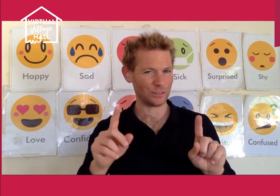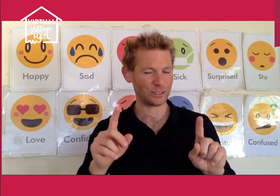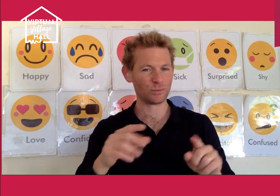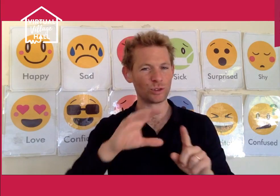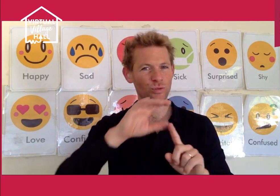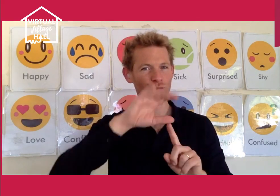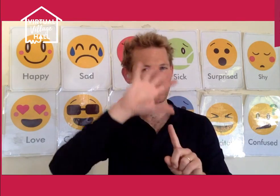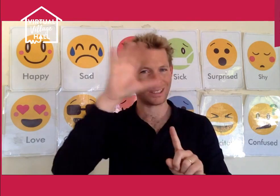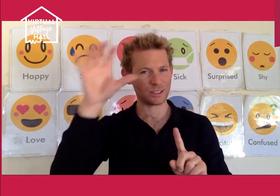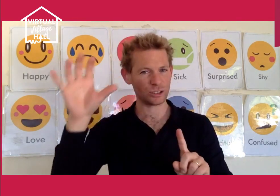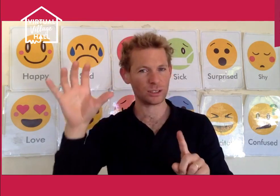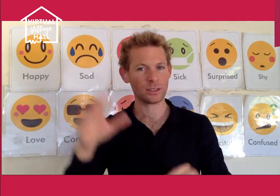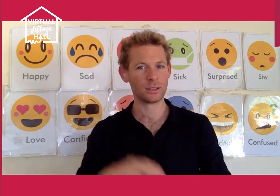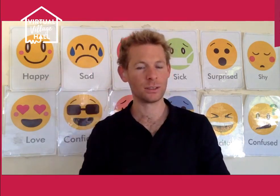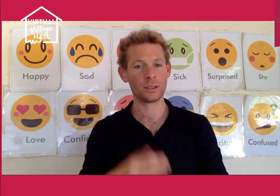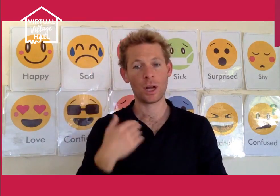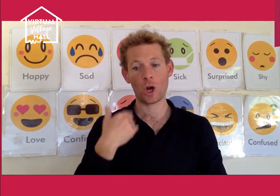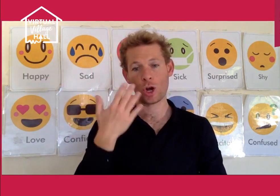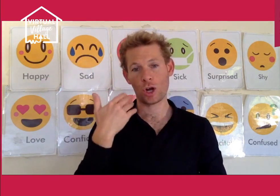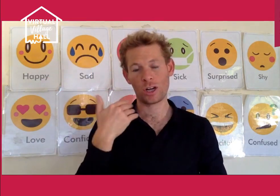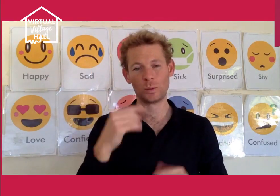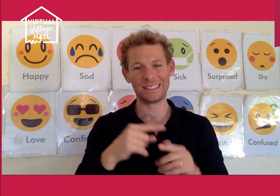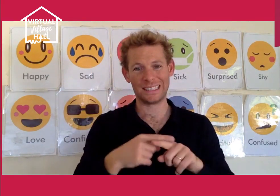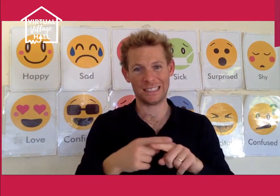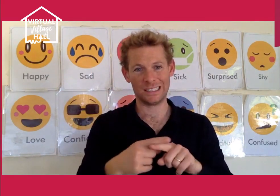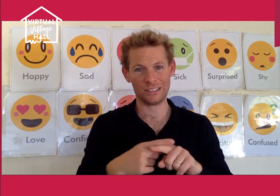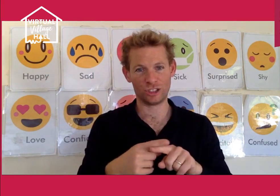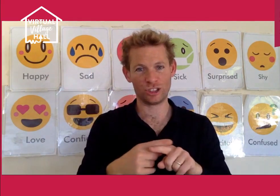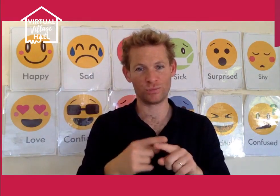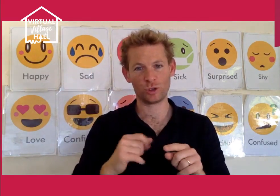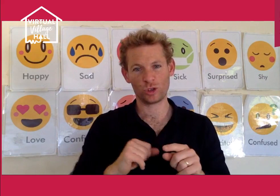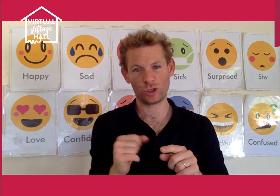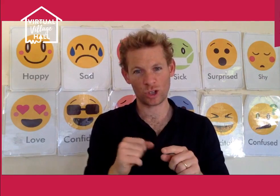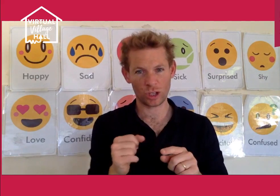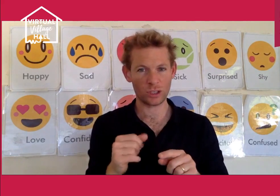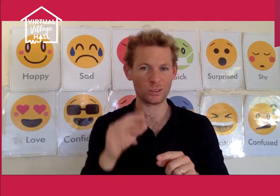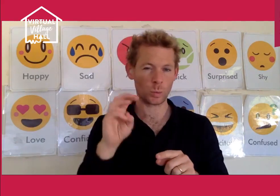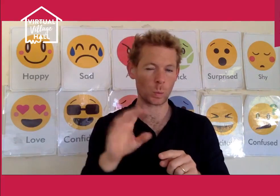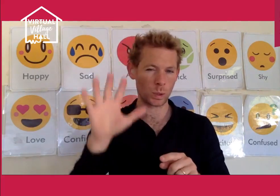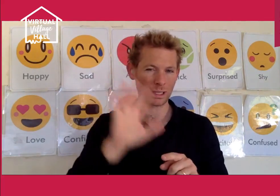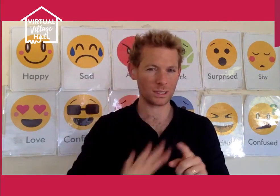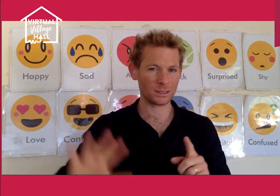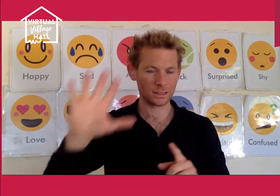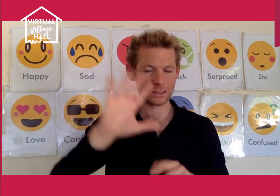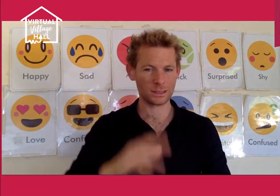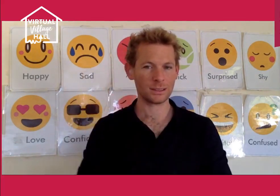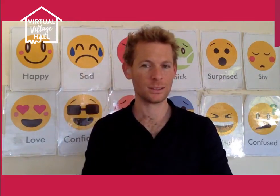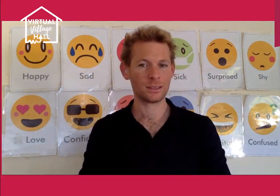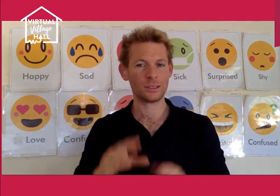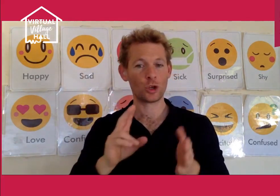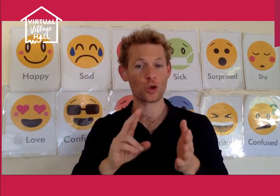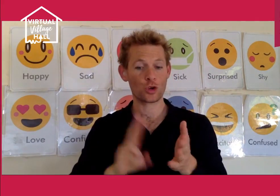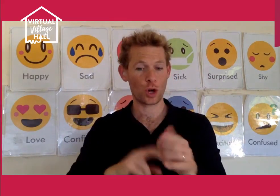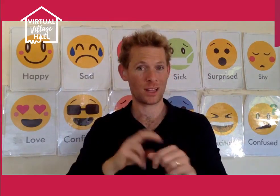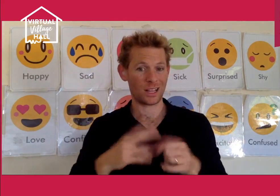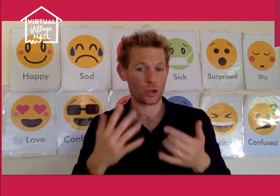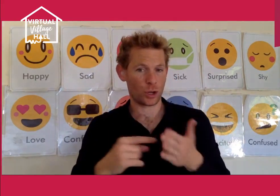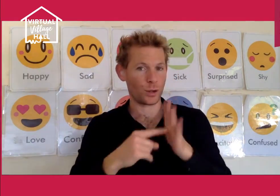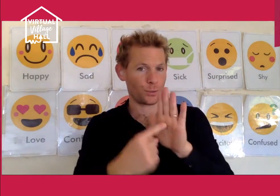Now, in Northern Ireland, there's different sign because there are different regional signs. So I can show you the different ones in